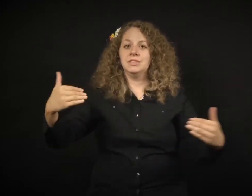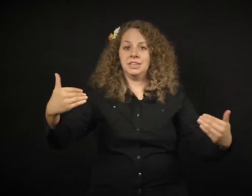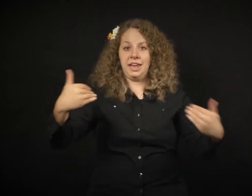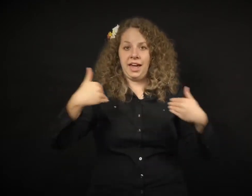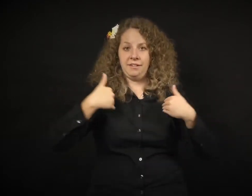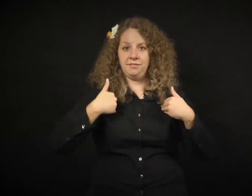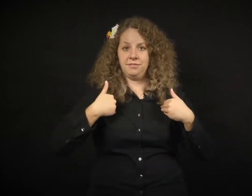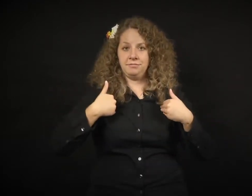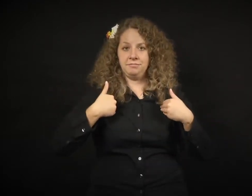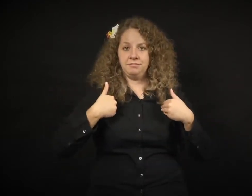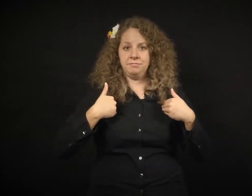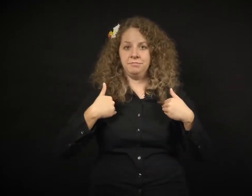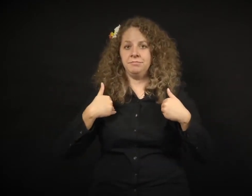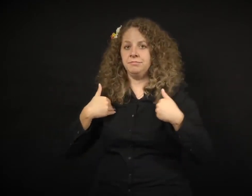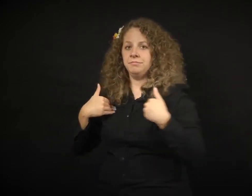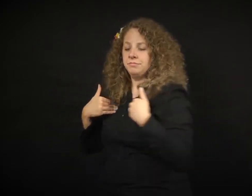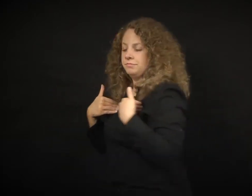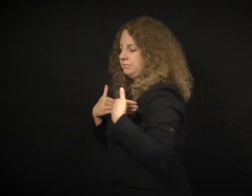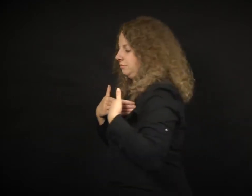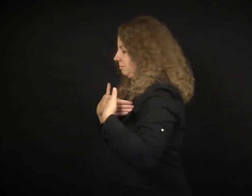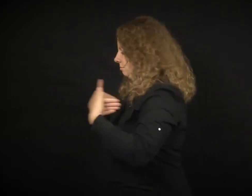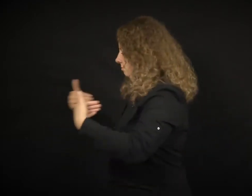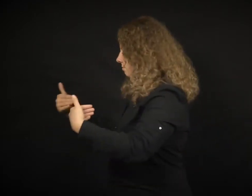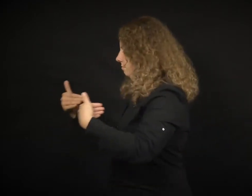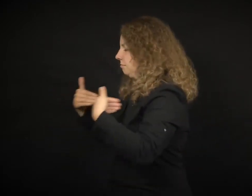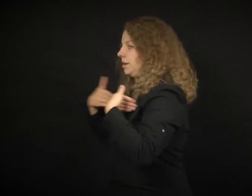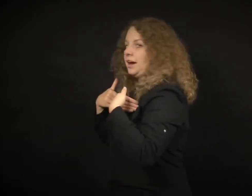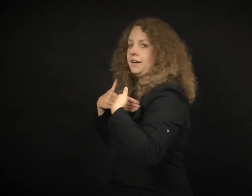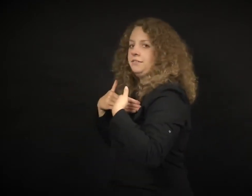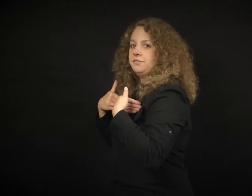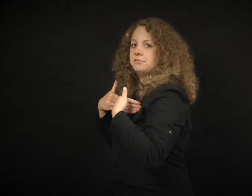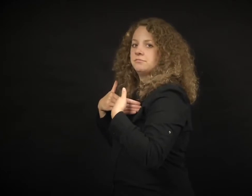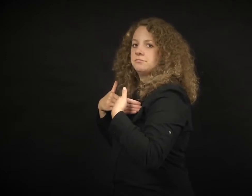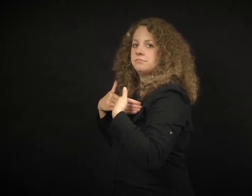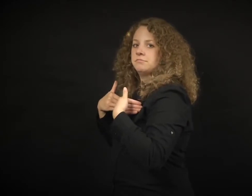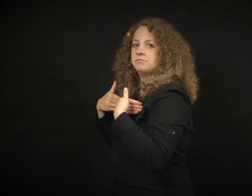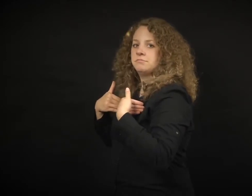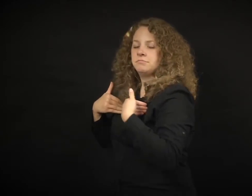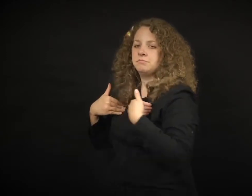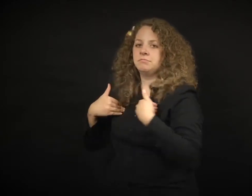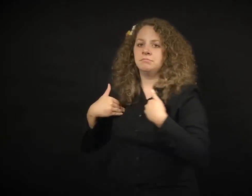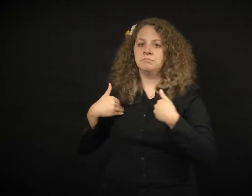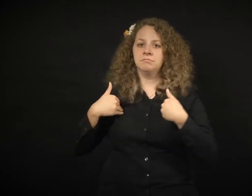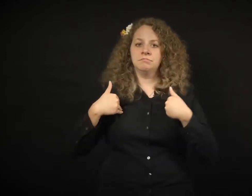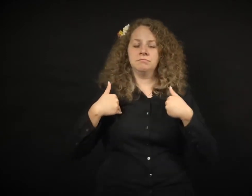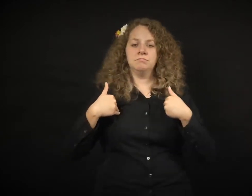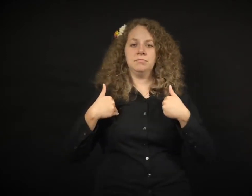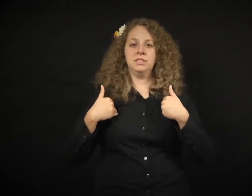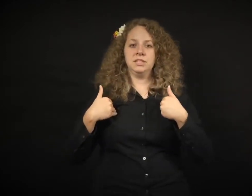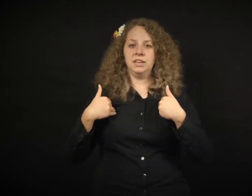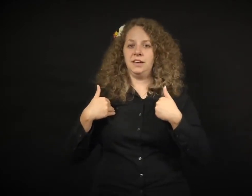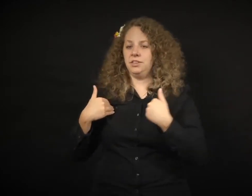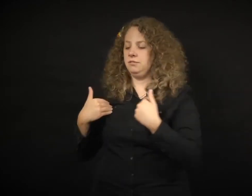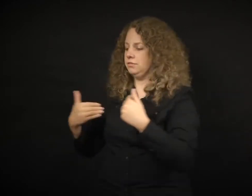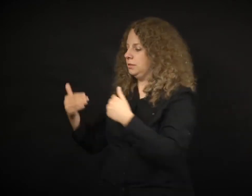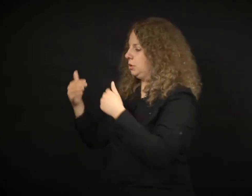Sign have, have, The sign heaven, the